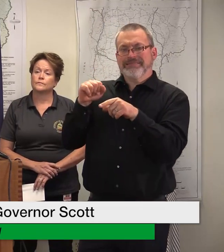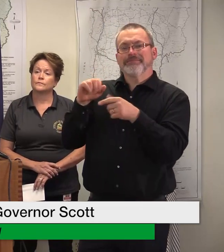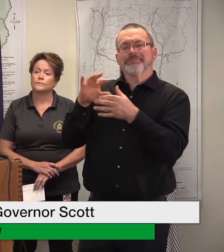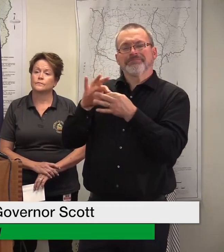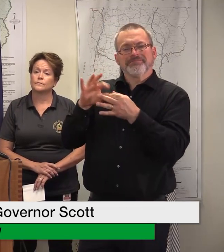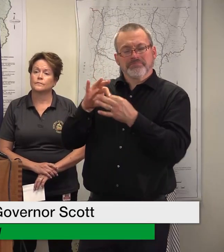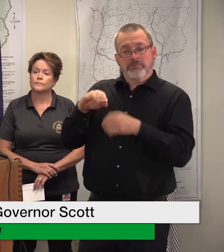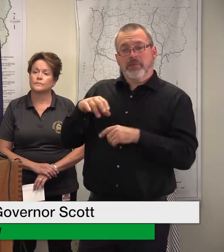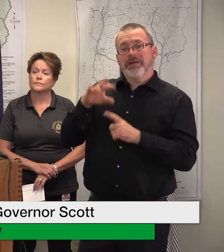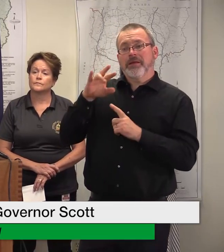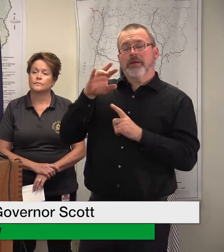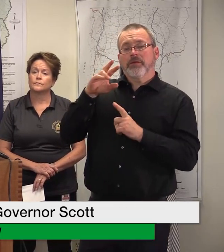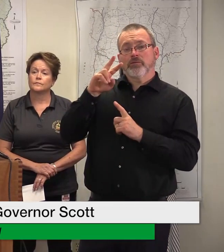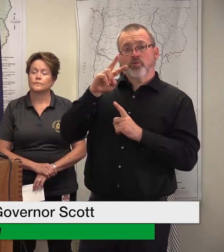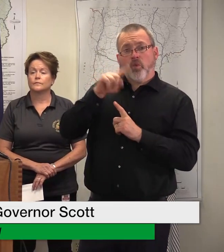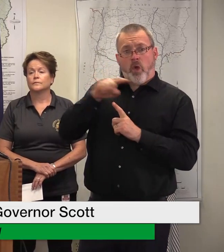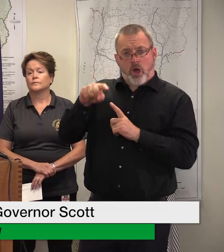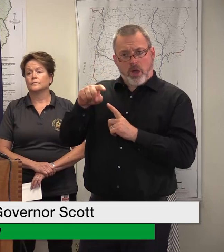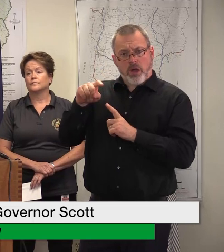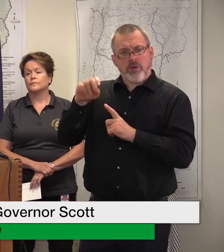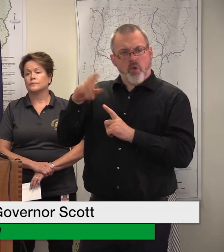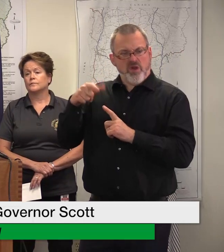that it is capable of handling